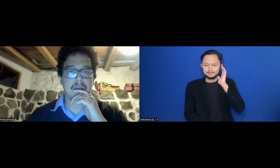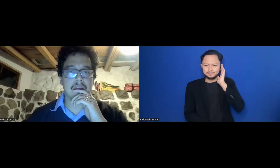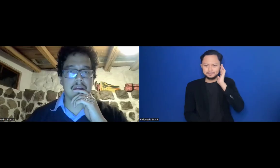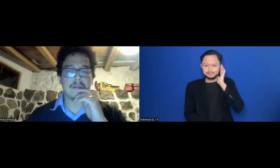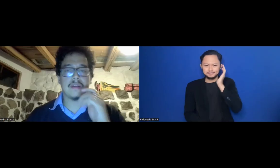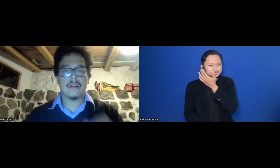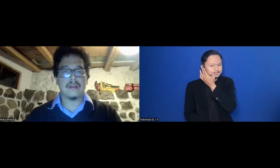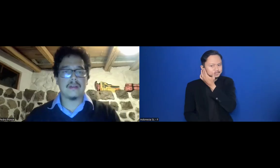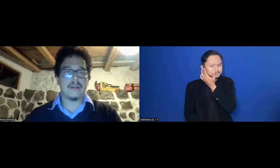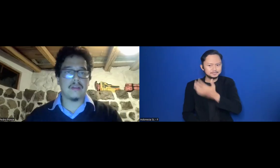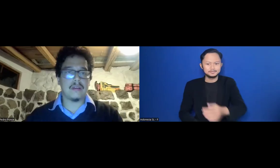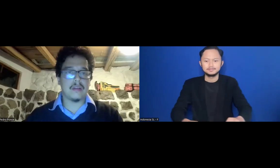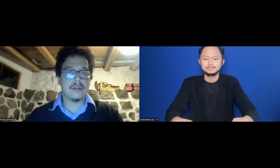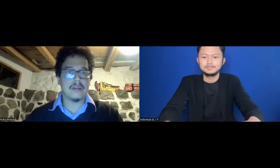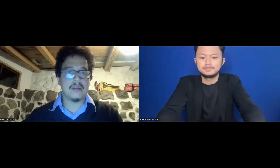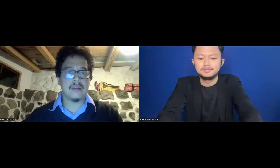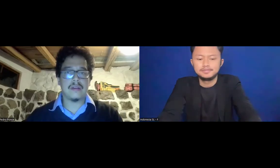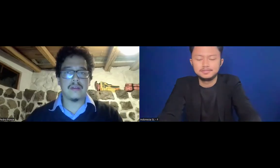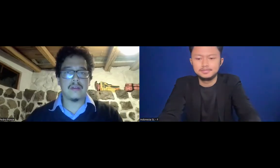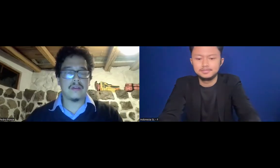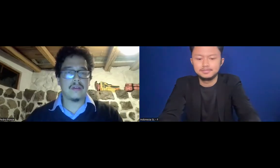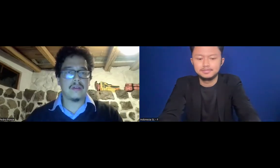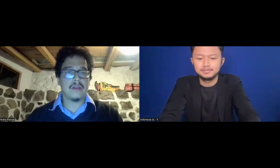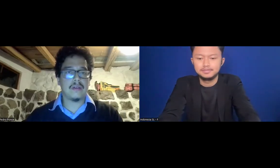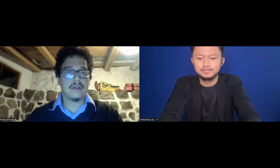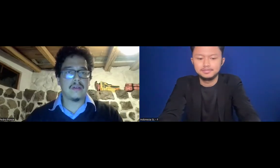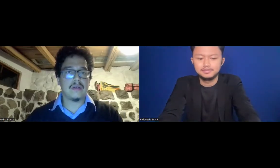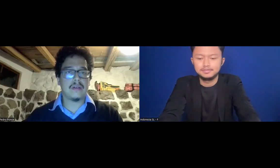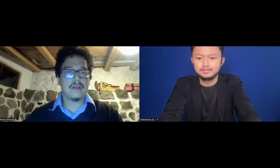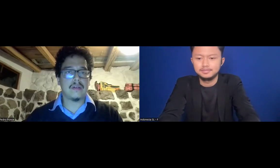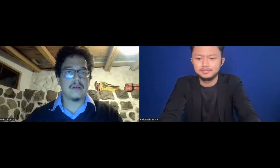they are coming back right now. So Yes.